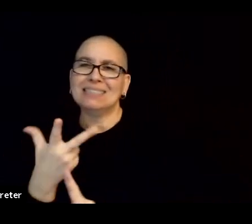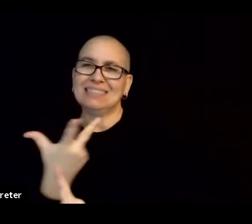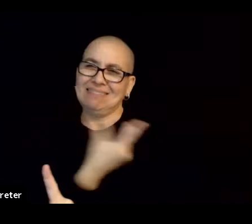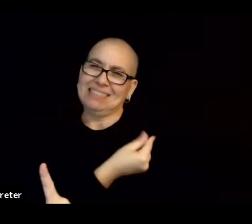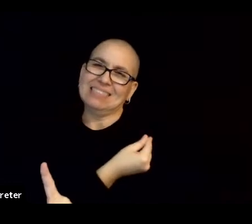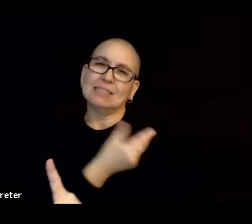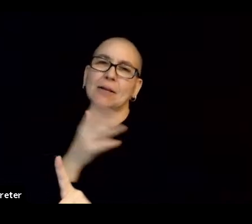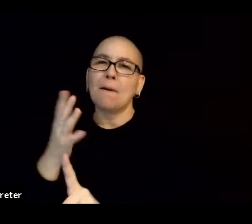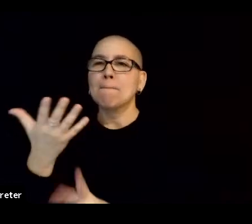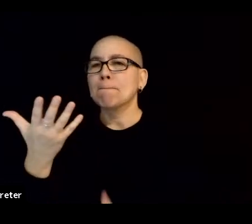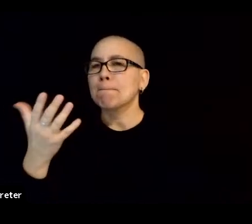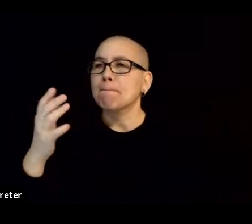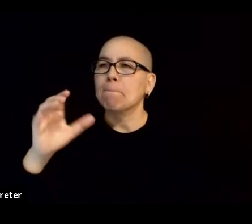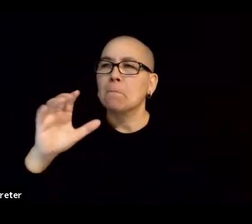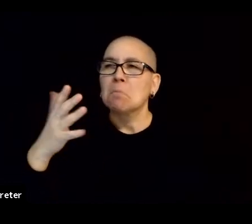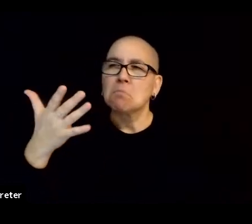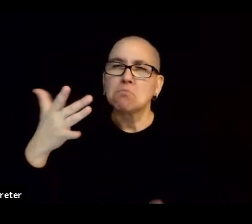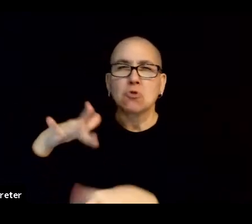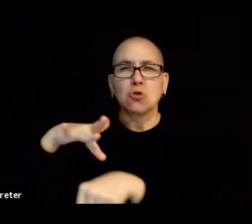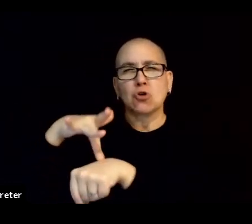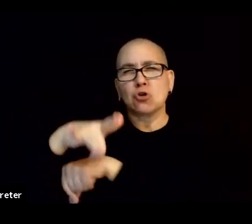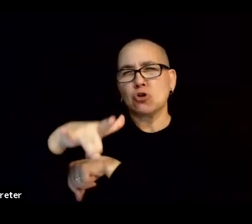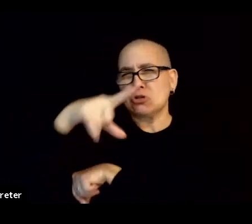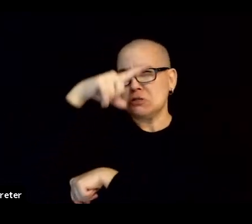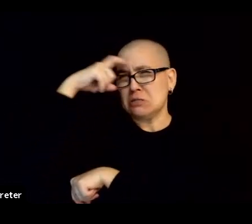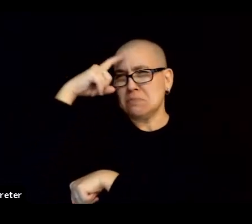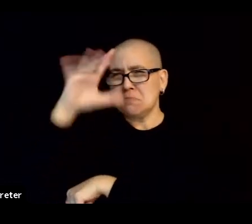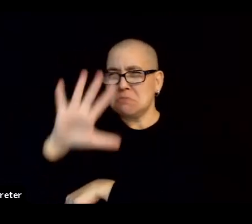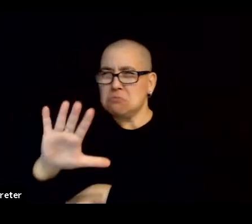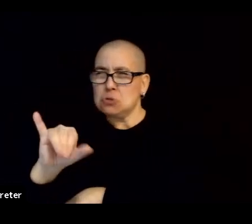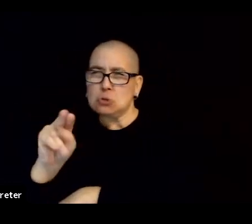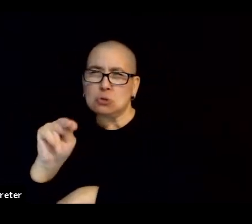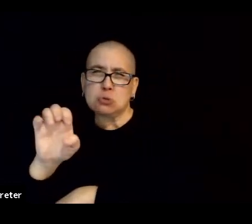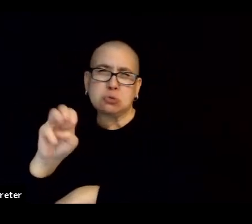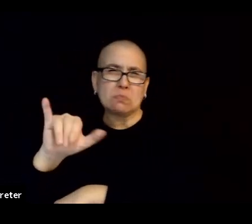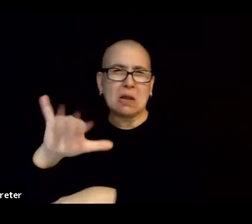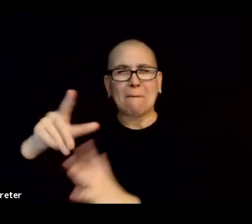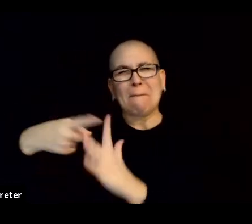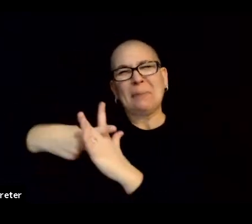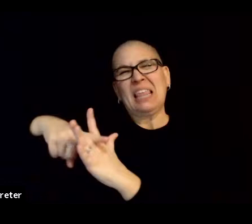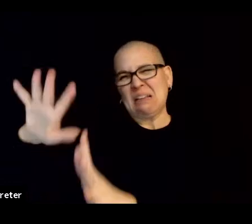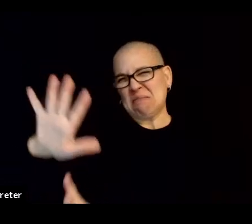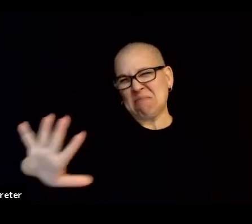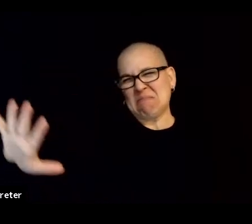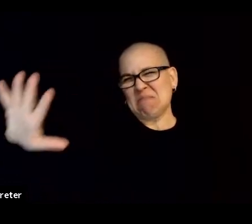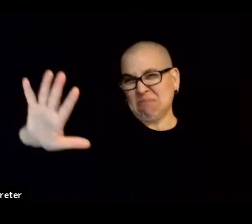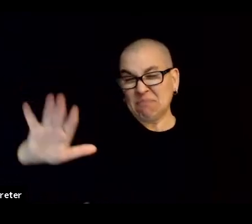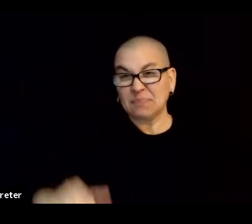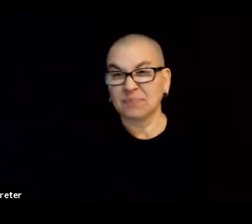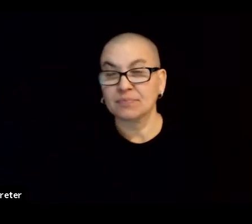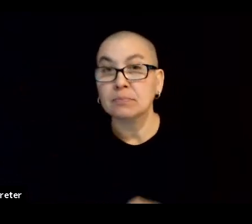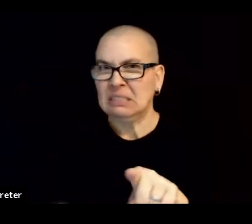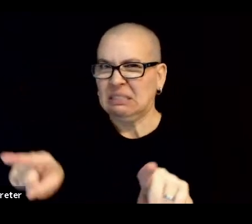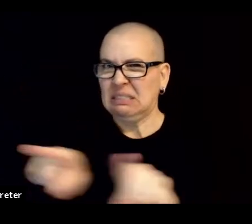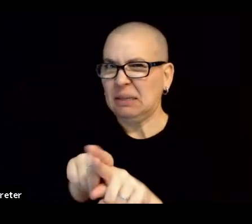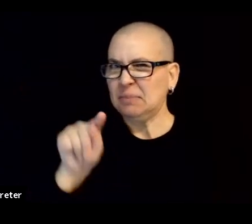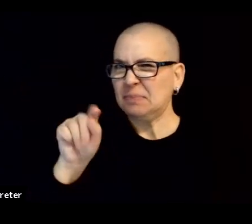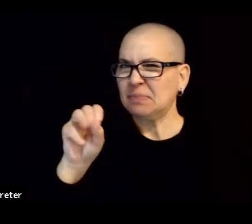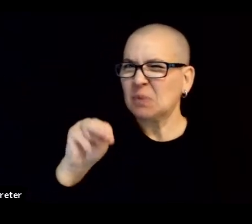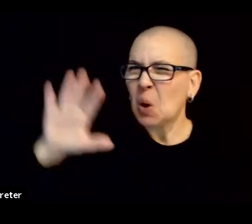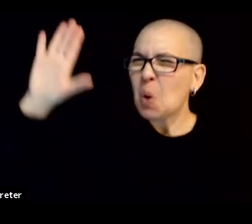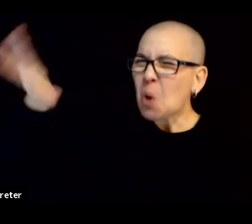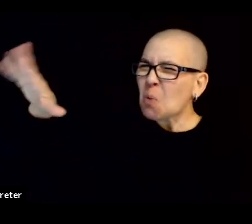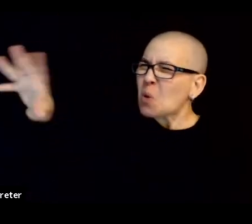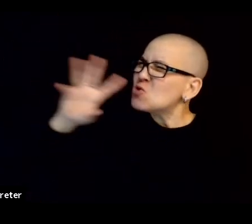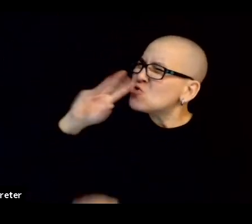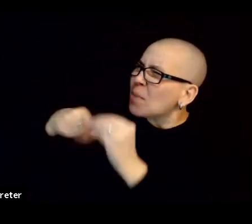said. And Governor, maybe I misunderstood. Did you say something about security concerns about that's why there's not one in Minneapolis or